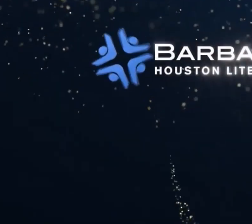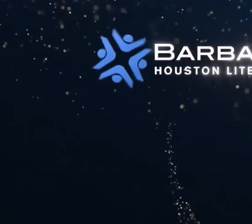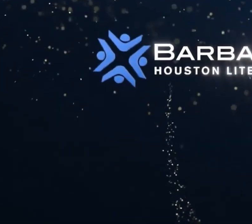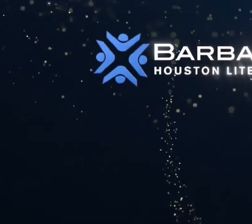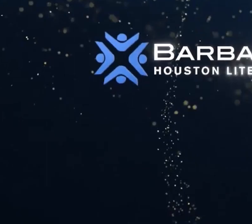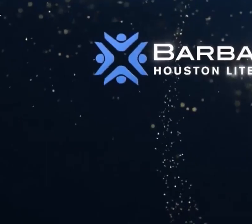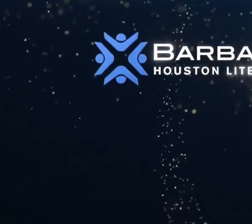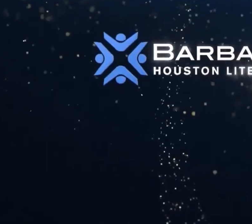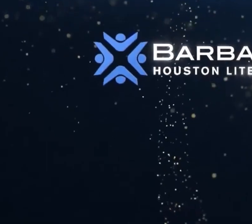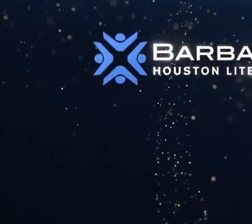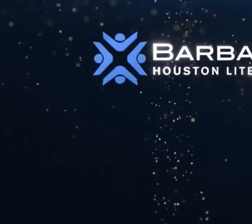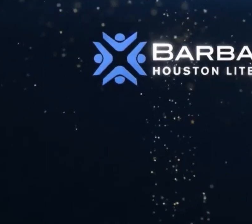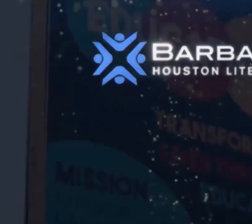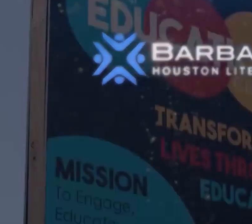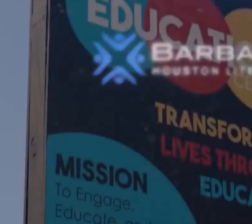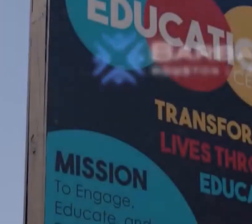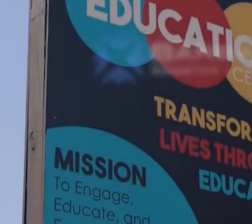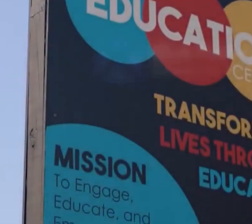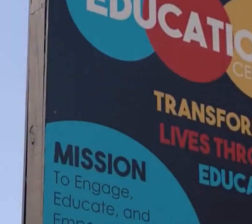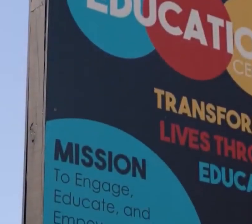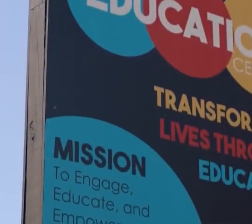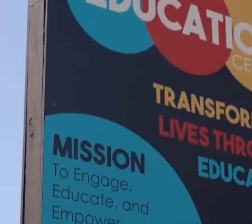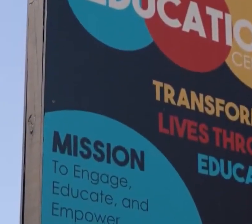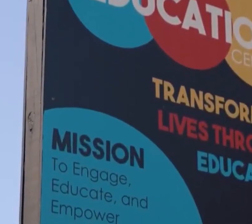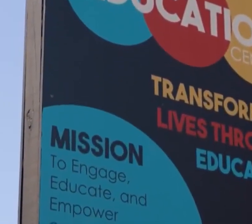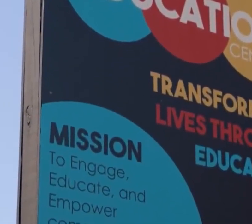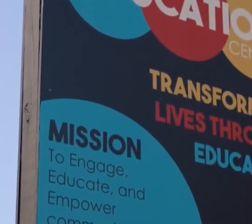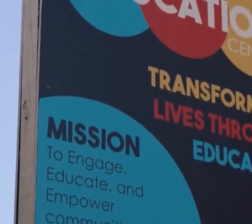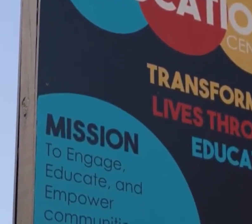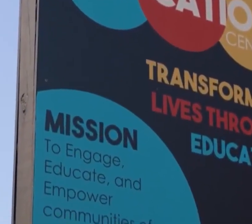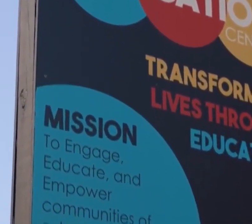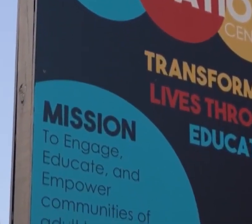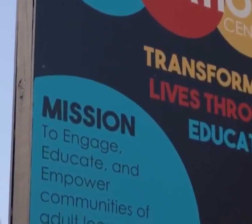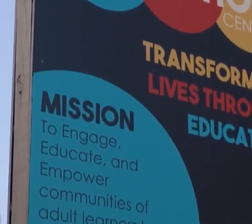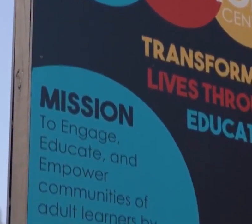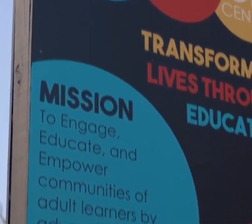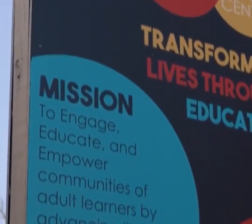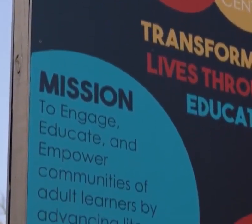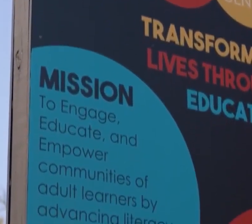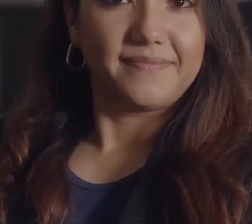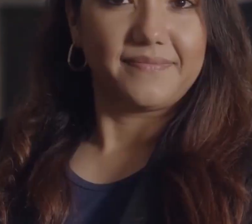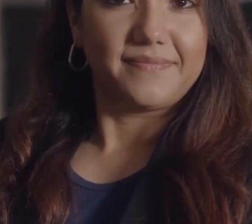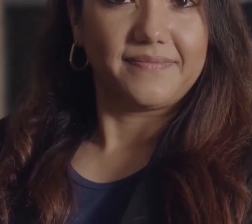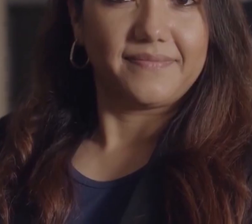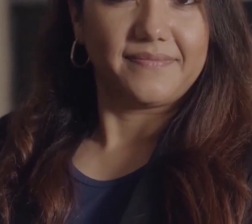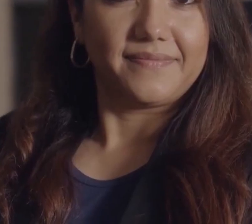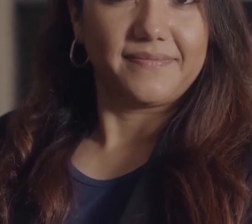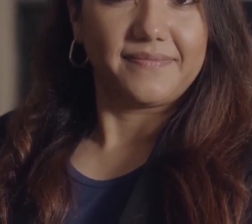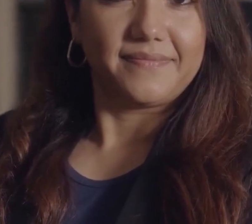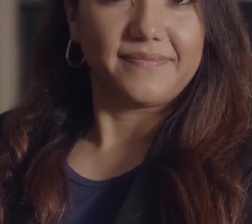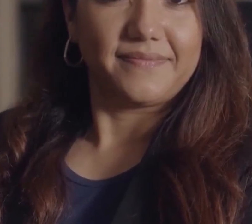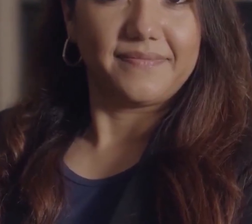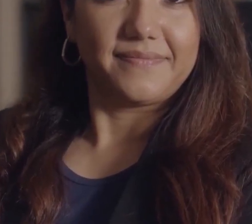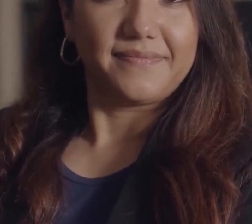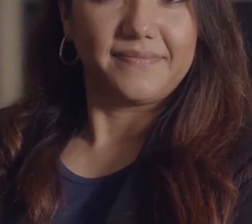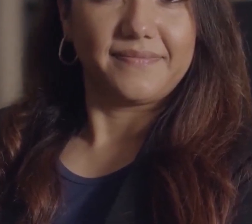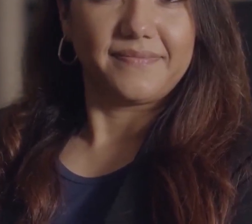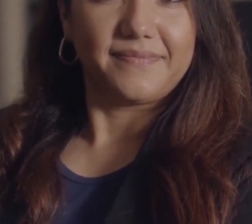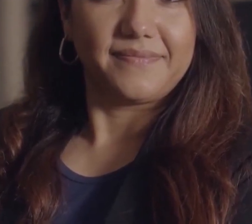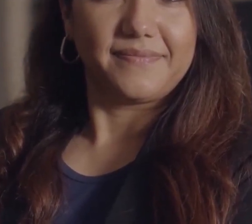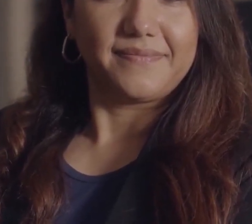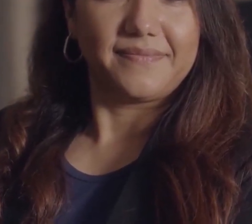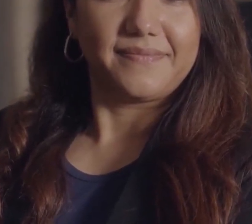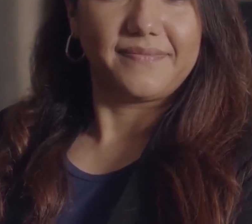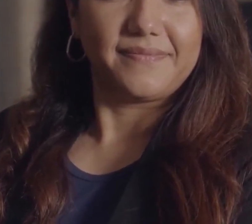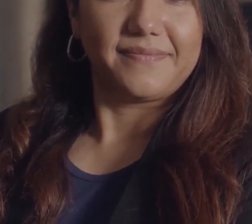Here at the Adult Education Center, they've changed my life, and that's what I'm here to do as well, to change others' lives. I'm a role model, of